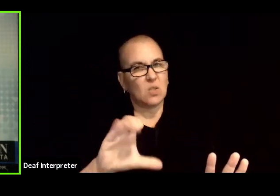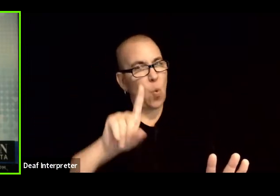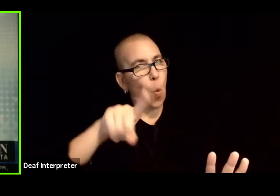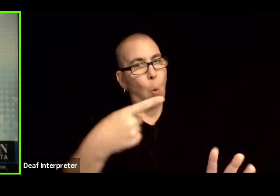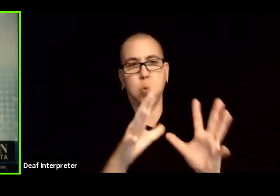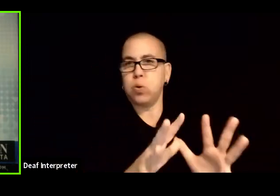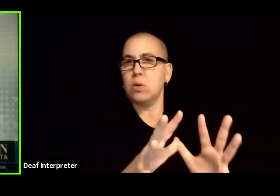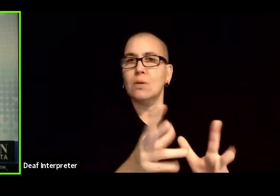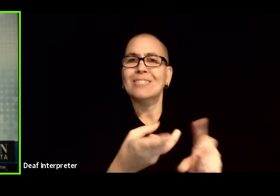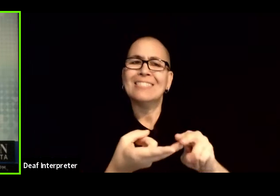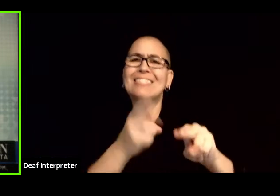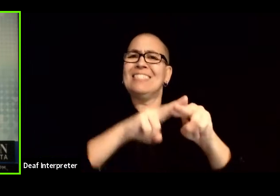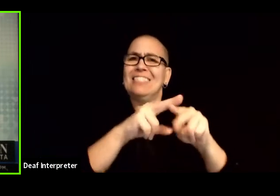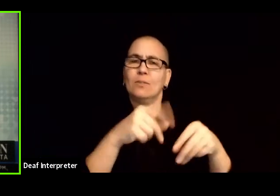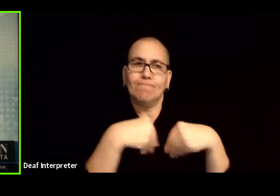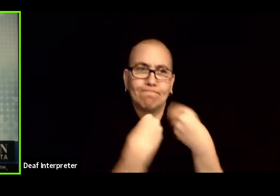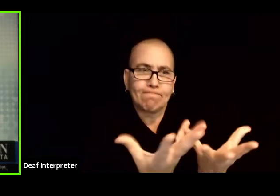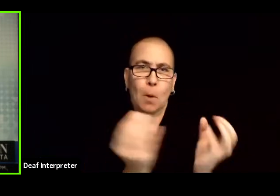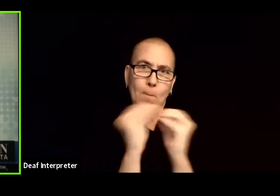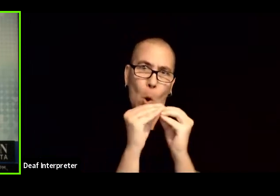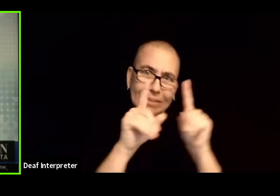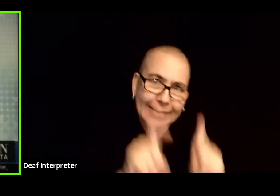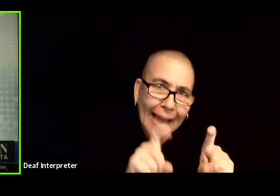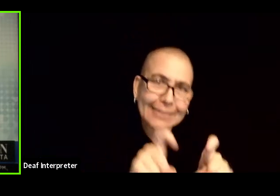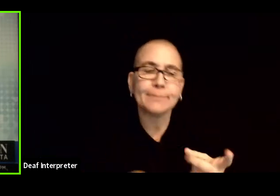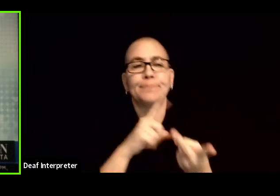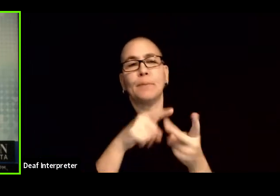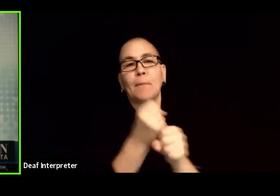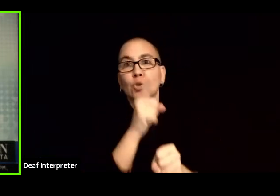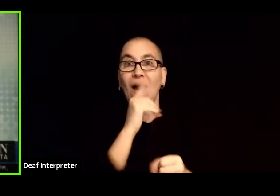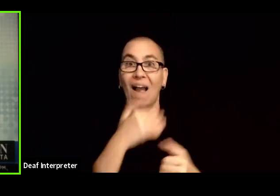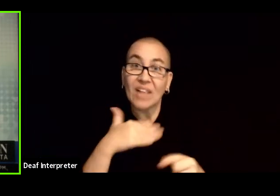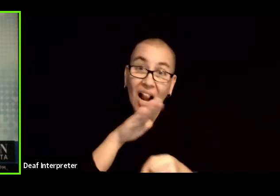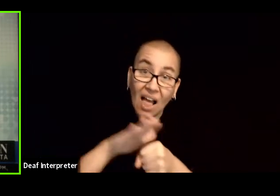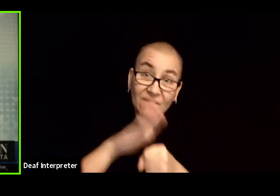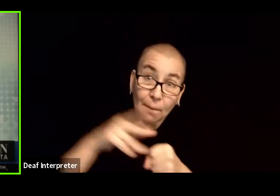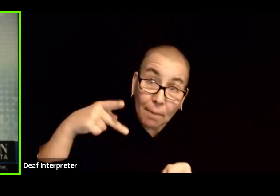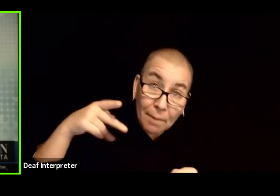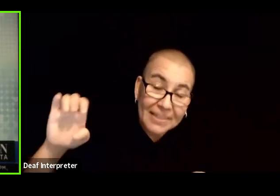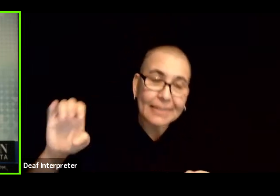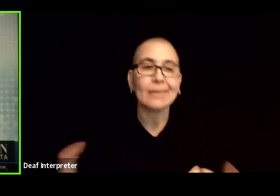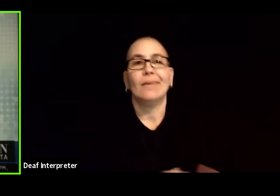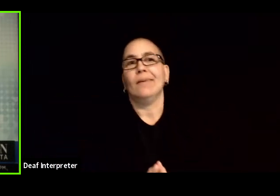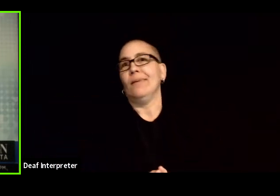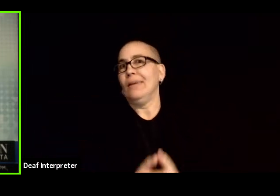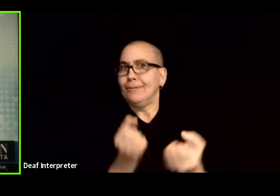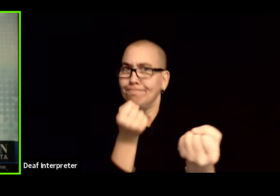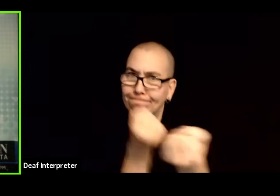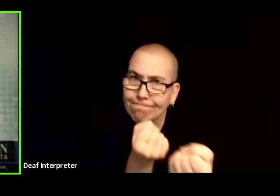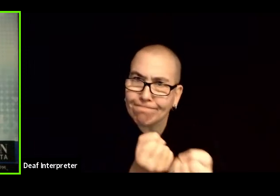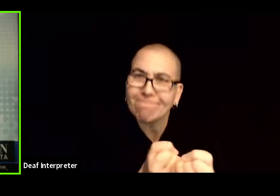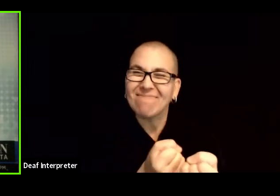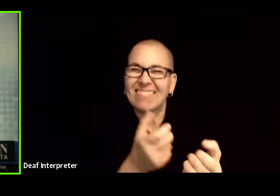sure that personal protective equipment was getting to long-term care, which it really wasn't earlier in the pandemic,